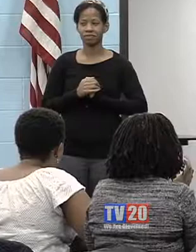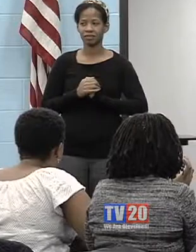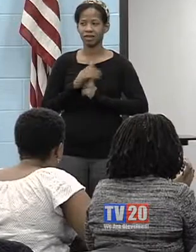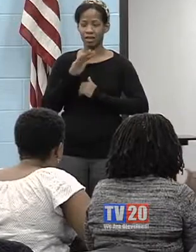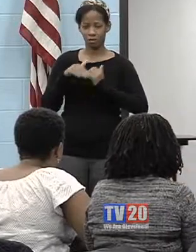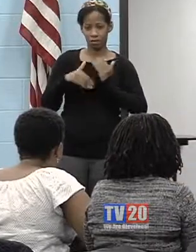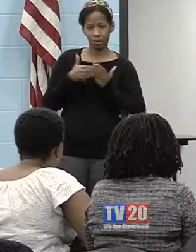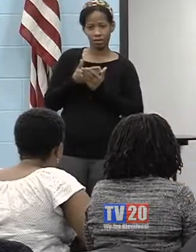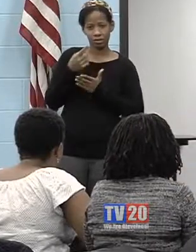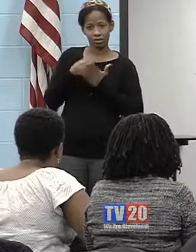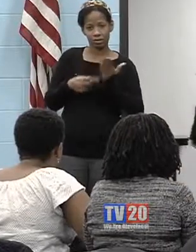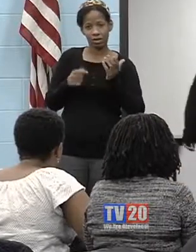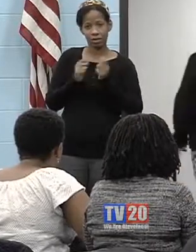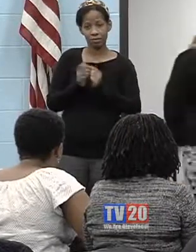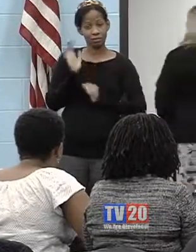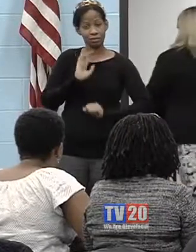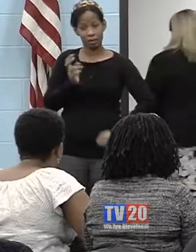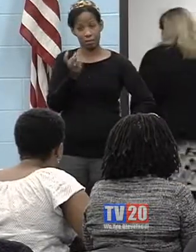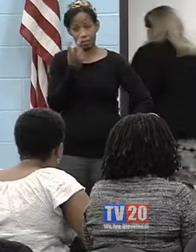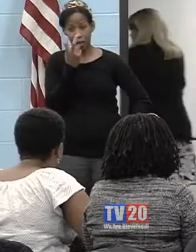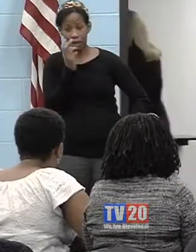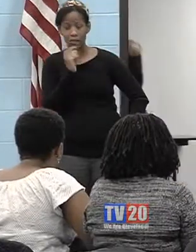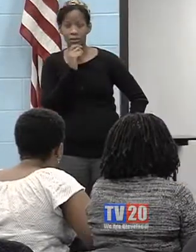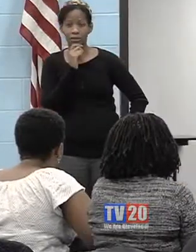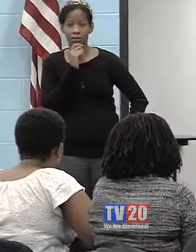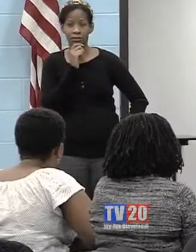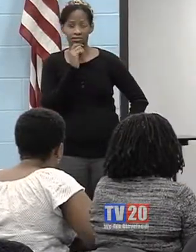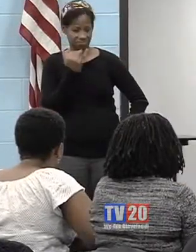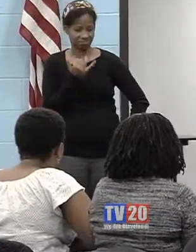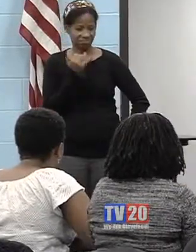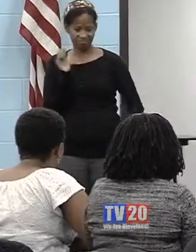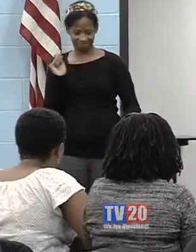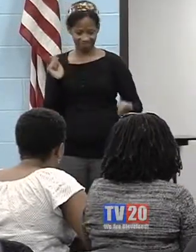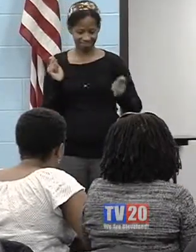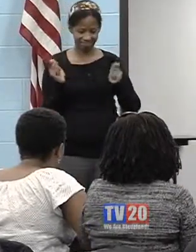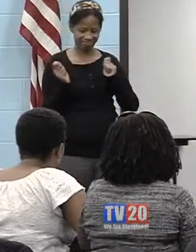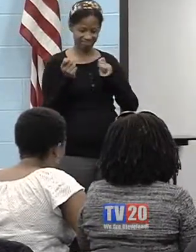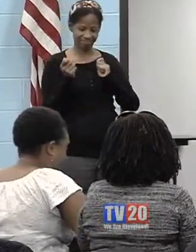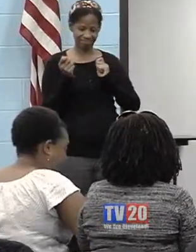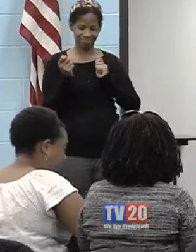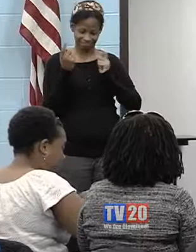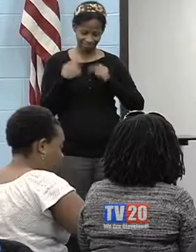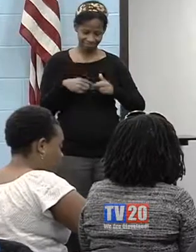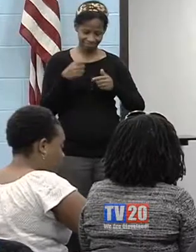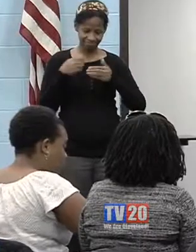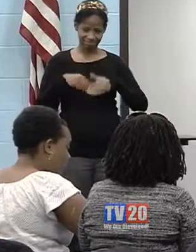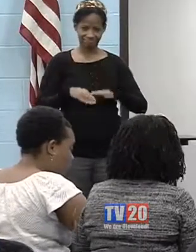But now